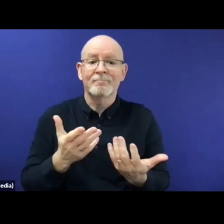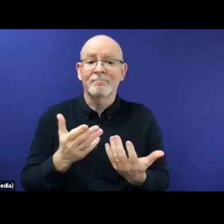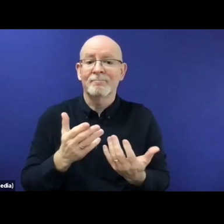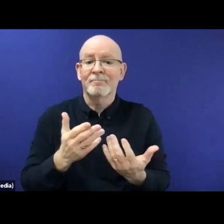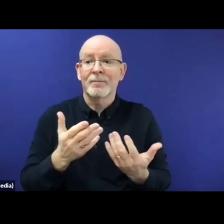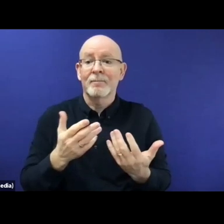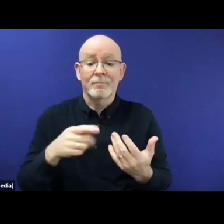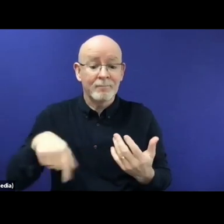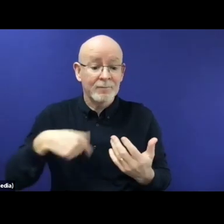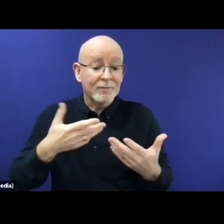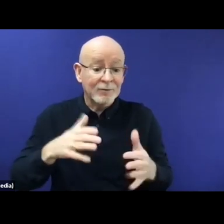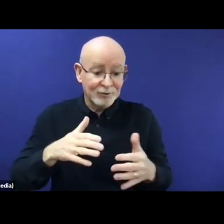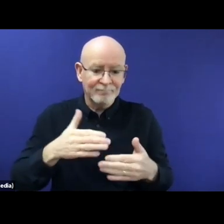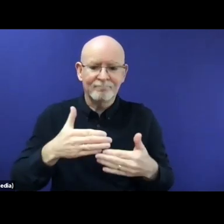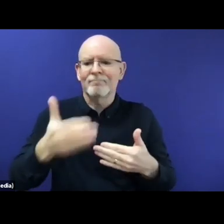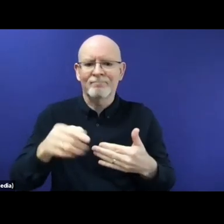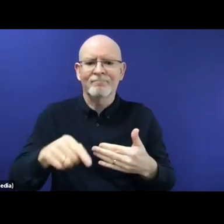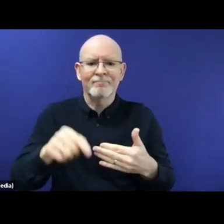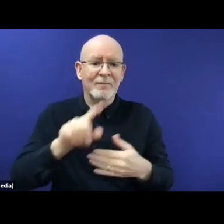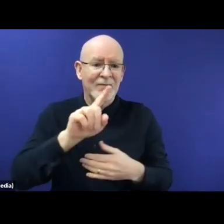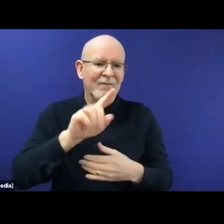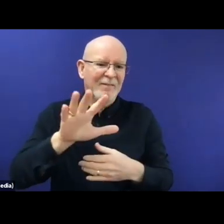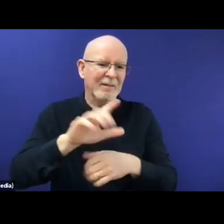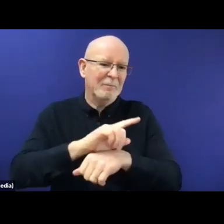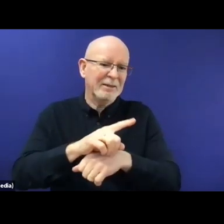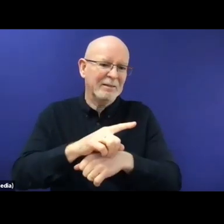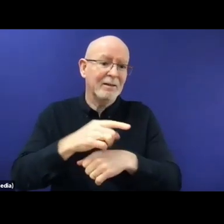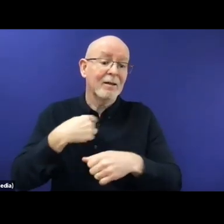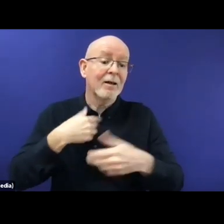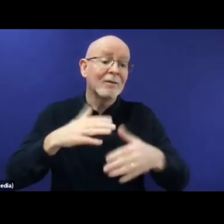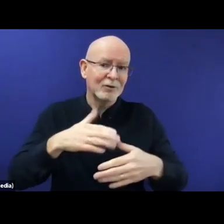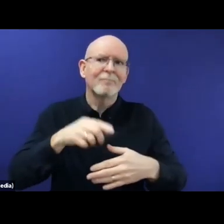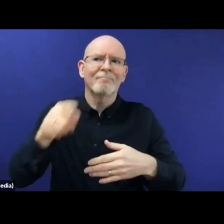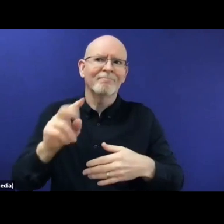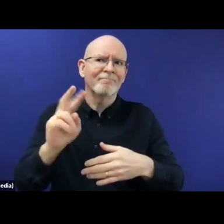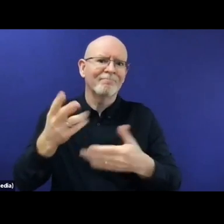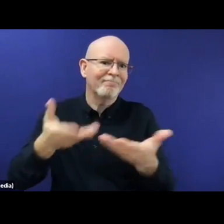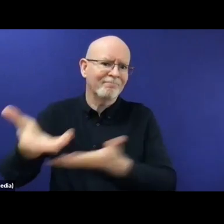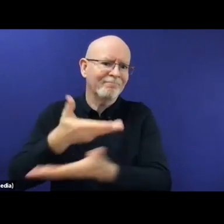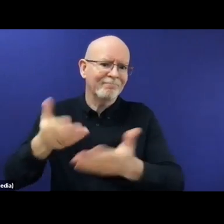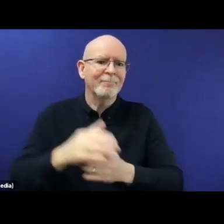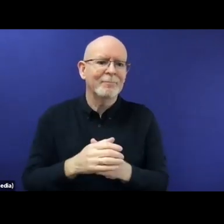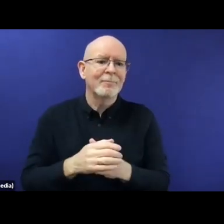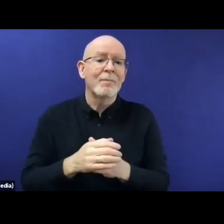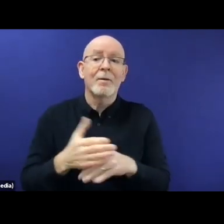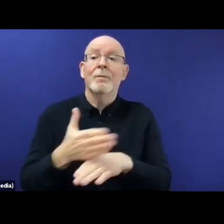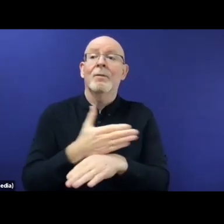where the restrooms are and what to do in case of a fire alarm. Here we've got slightly different housekeeping rules.